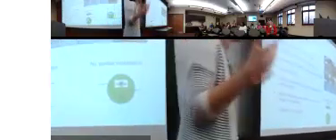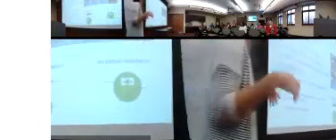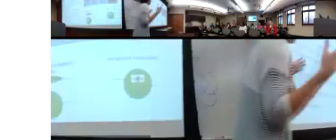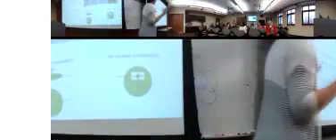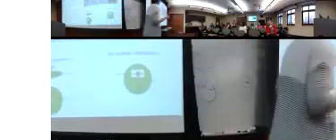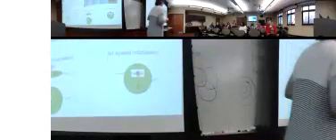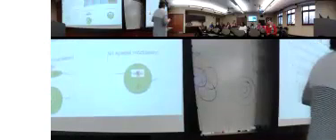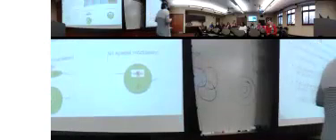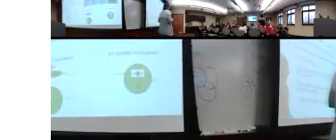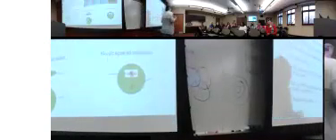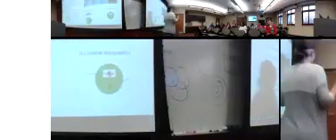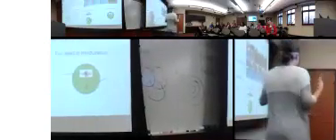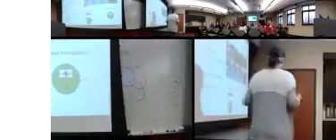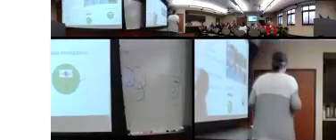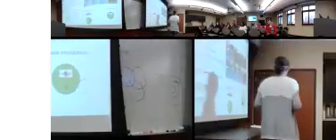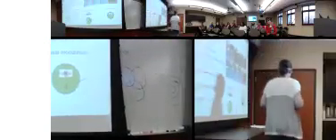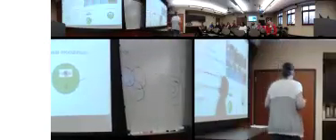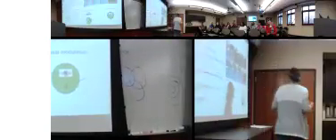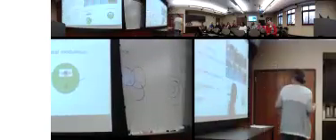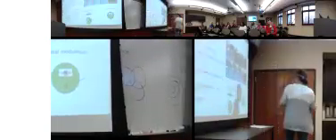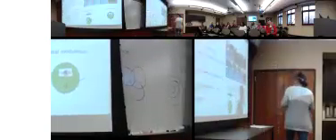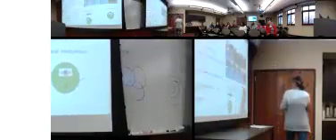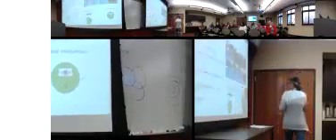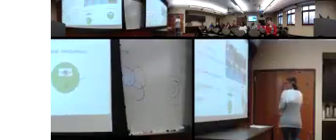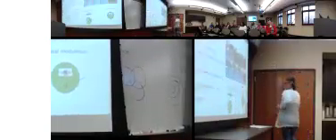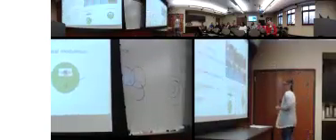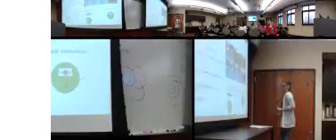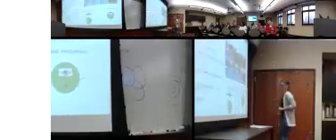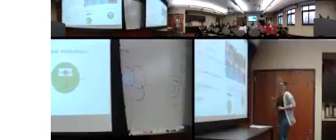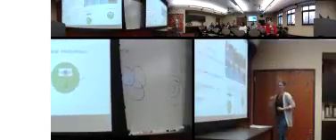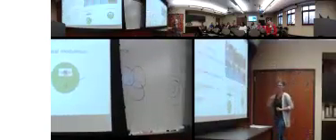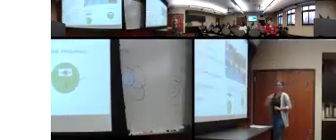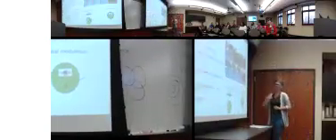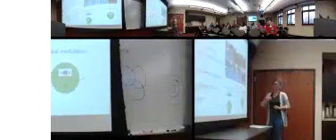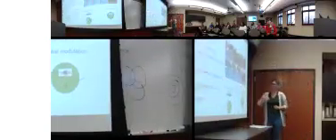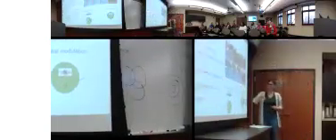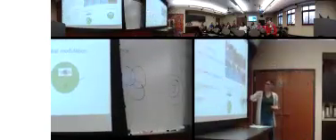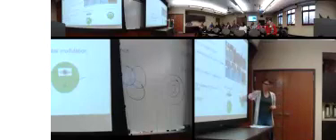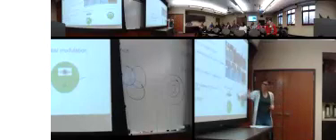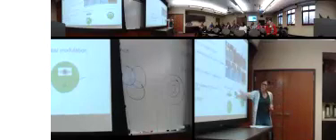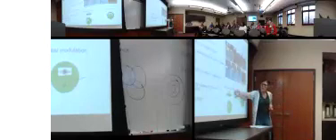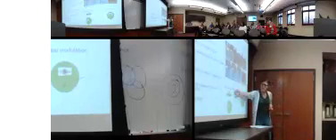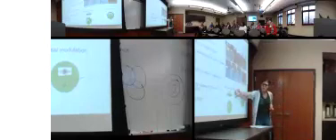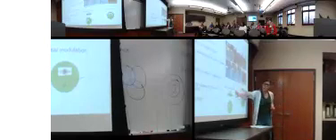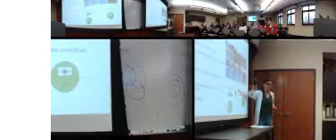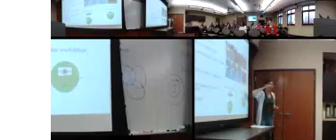that sometimes it's called agreement, but it doesn't fully encompass things that are not verbal. So spatial modulation